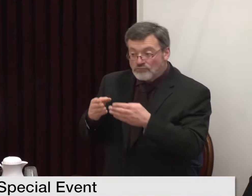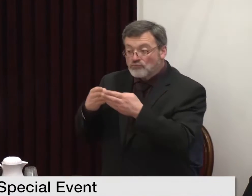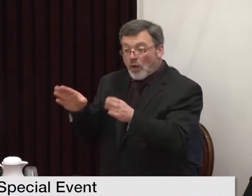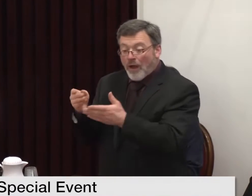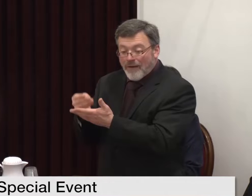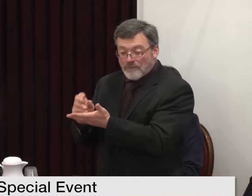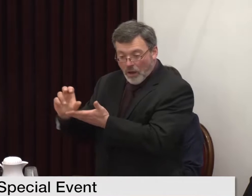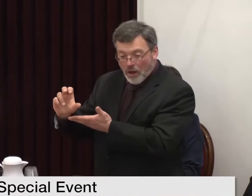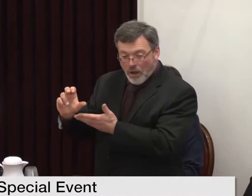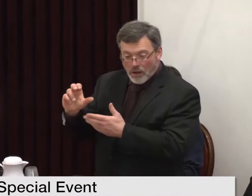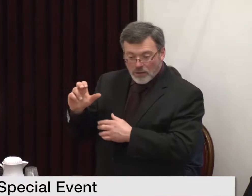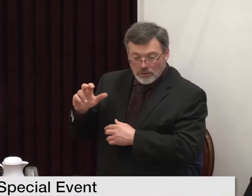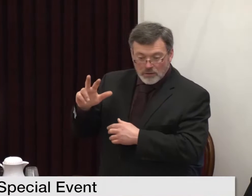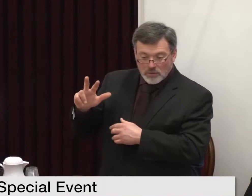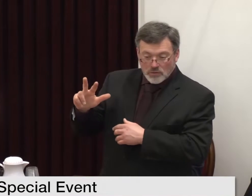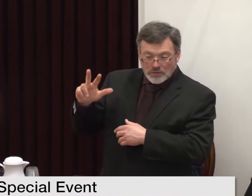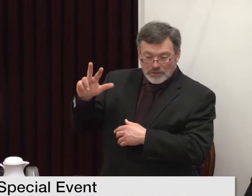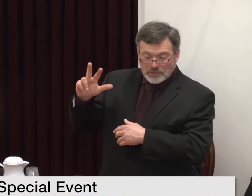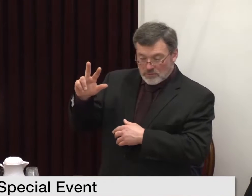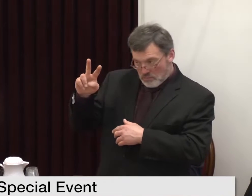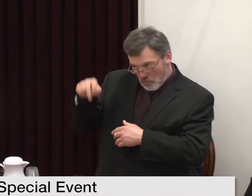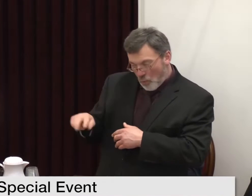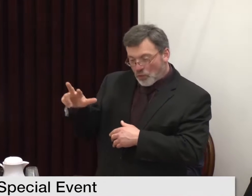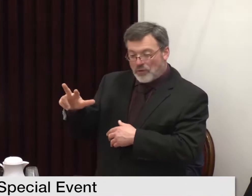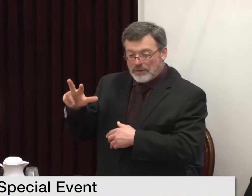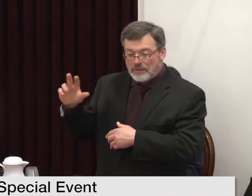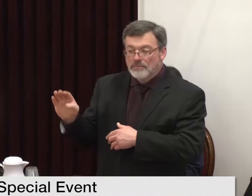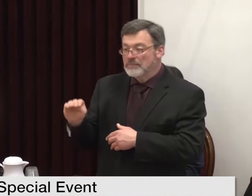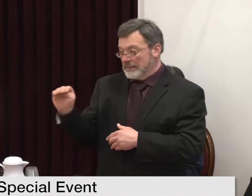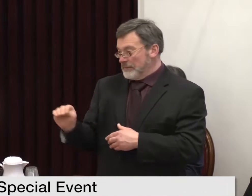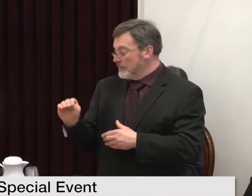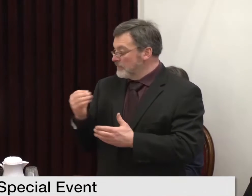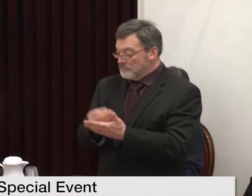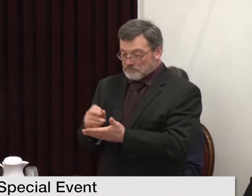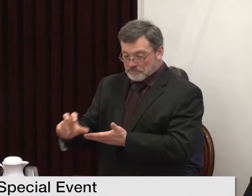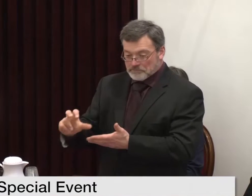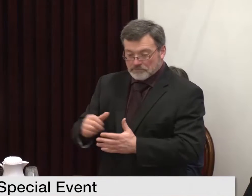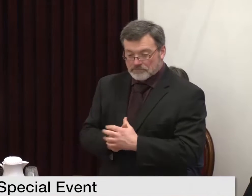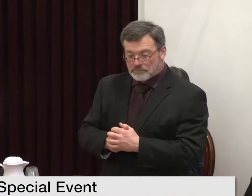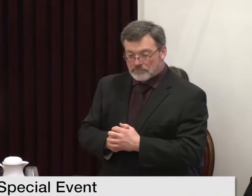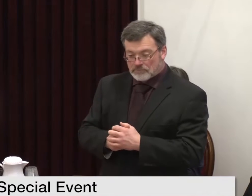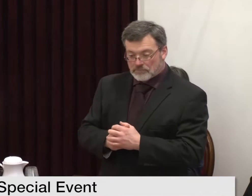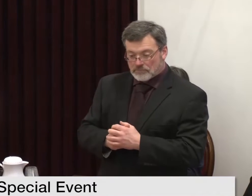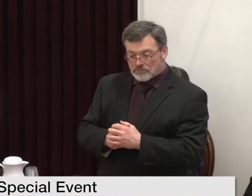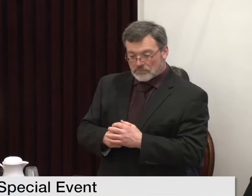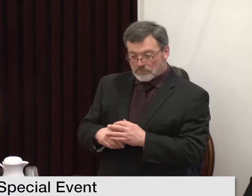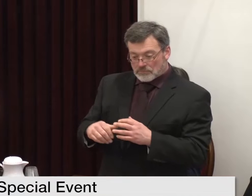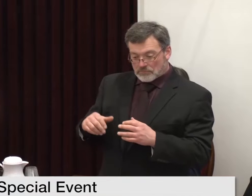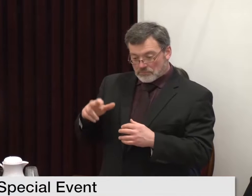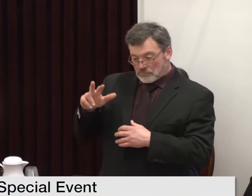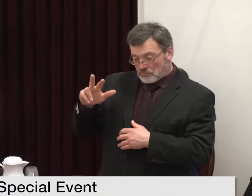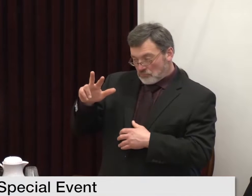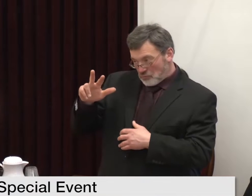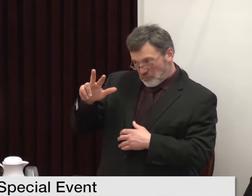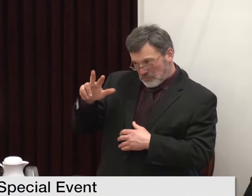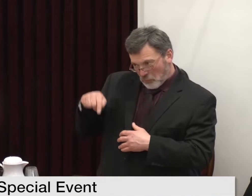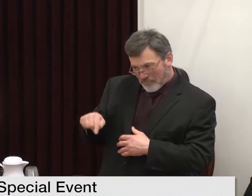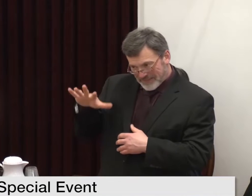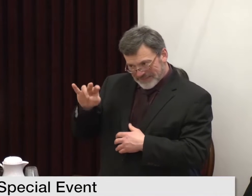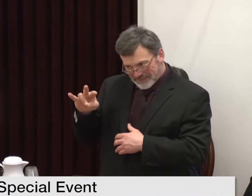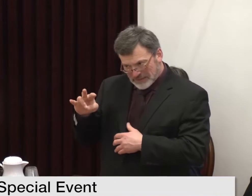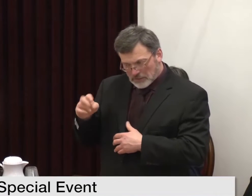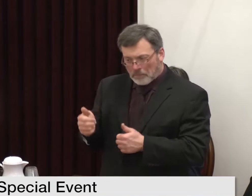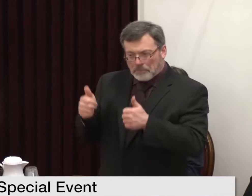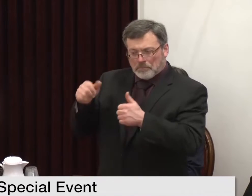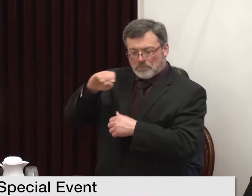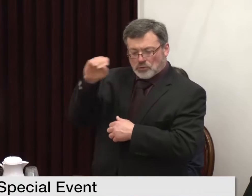Now, I want to talk a little more about the 3.57% growth in the general fund. Because